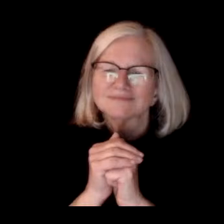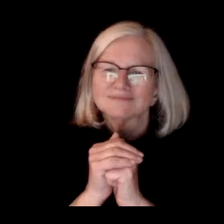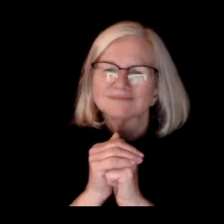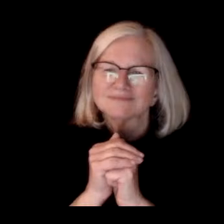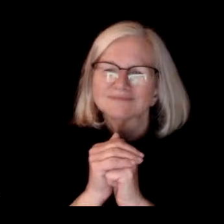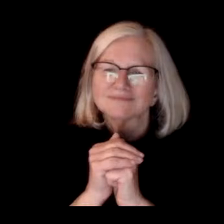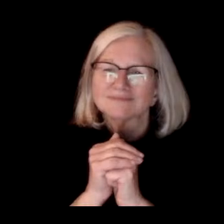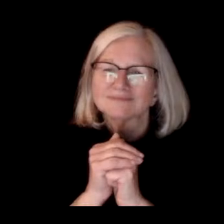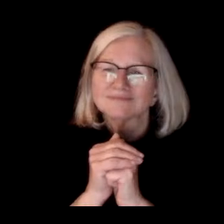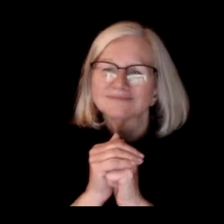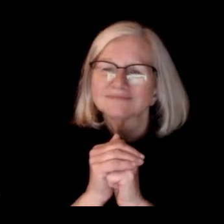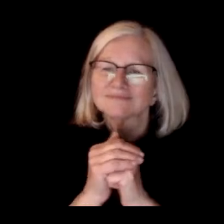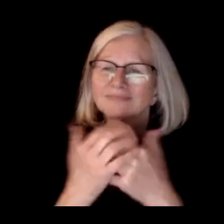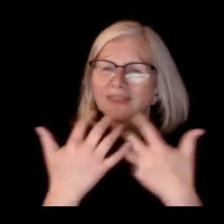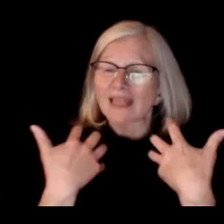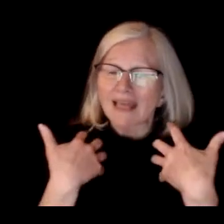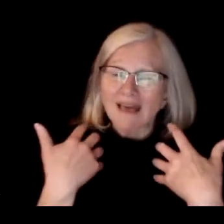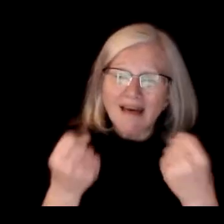staff are